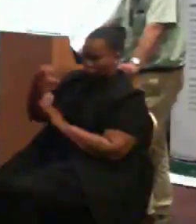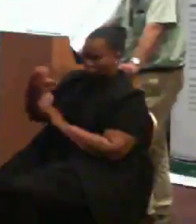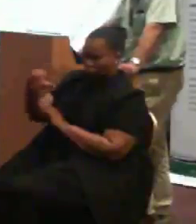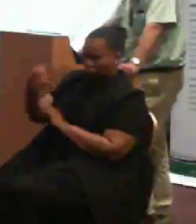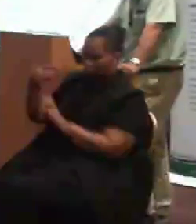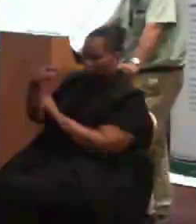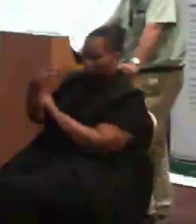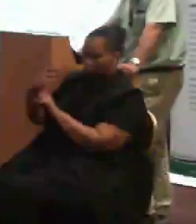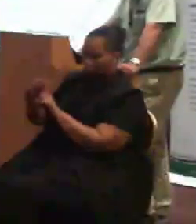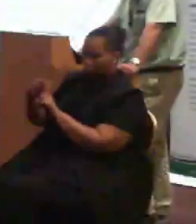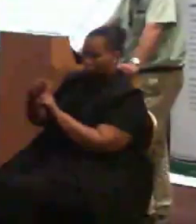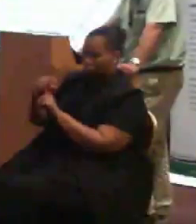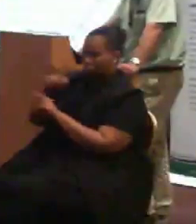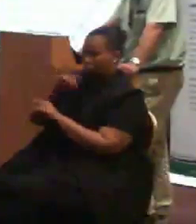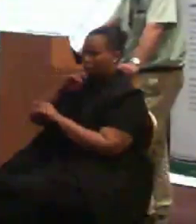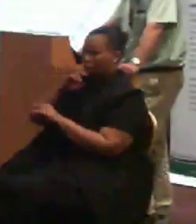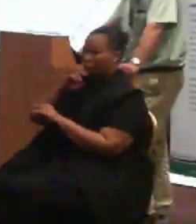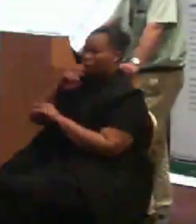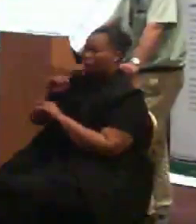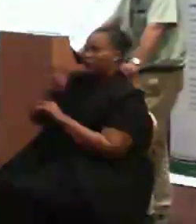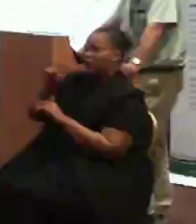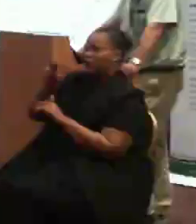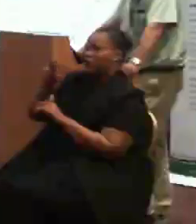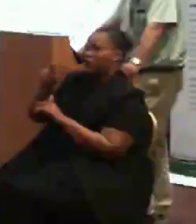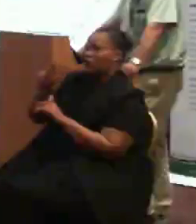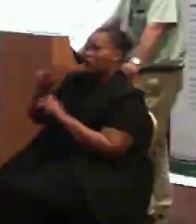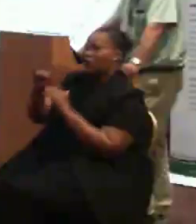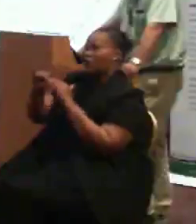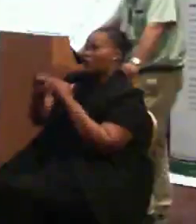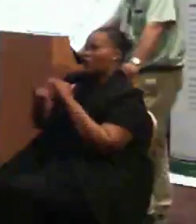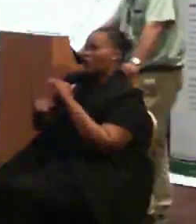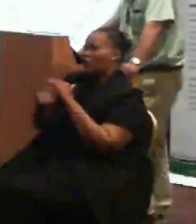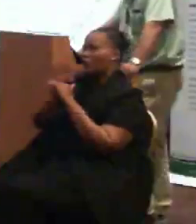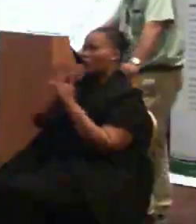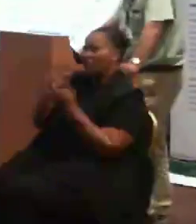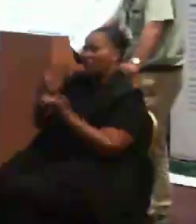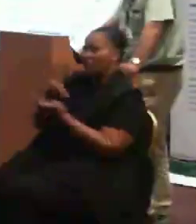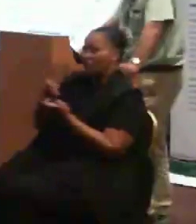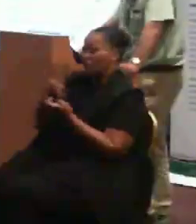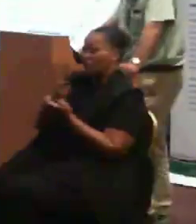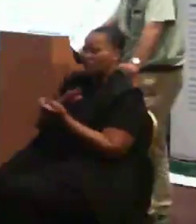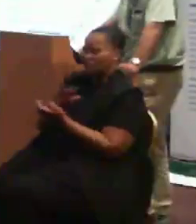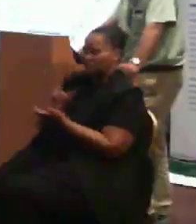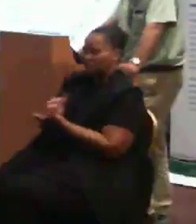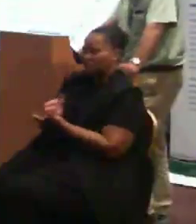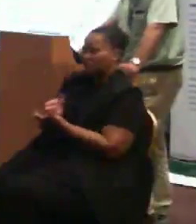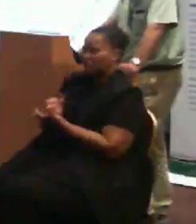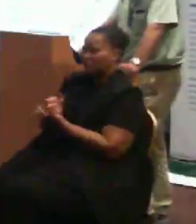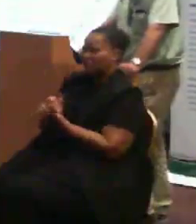that is below junk status. It doesn't make economical sense. It